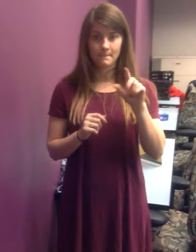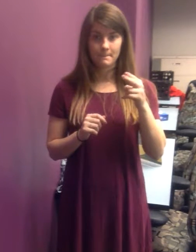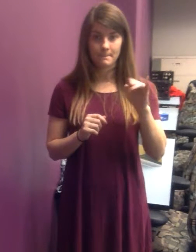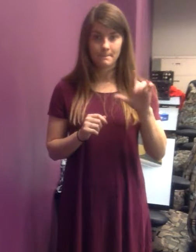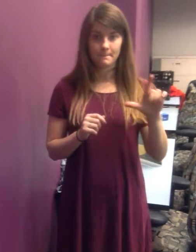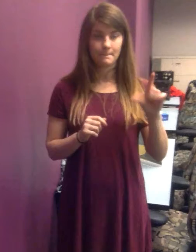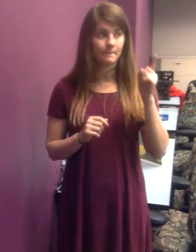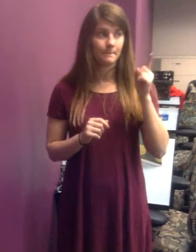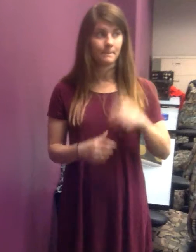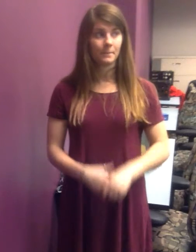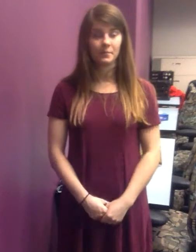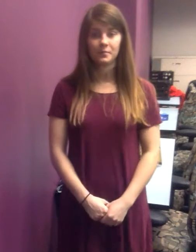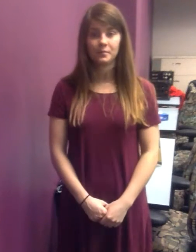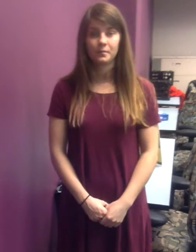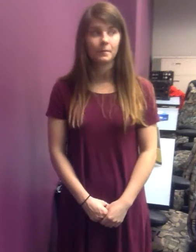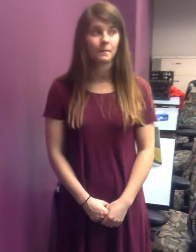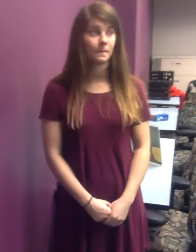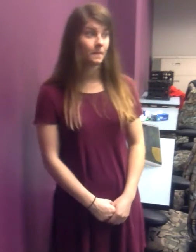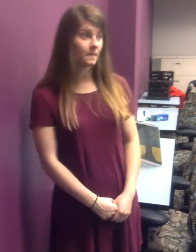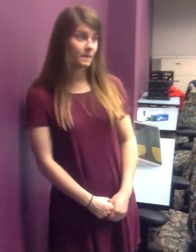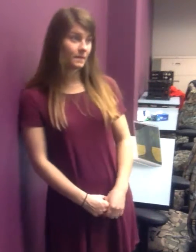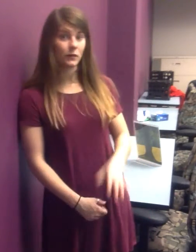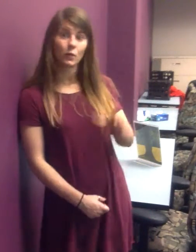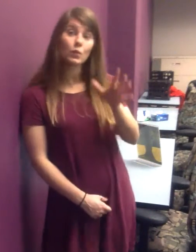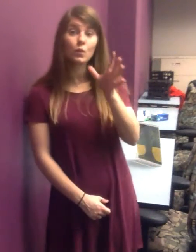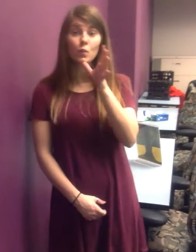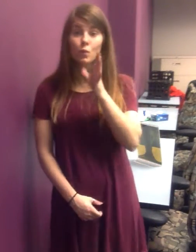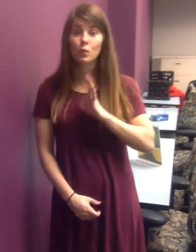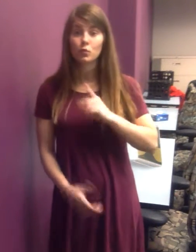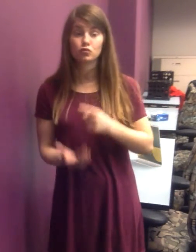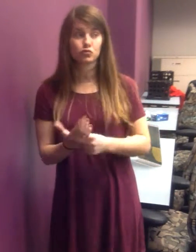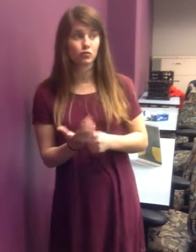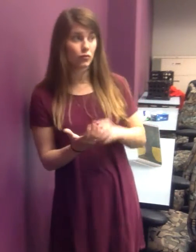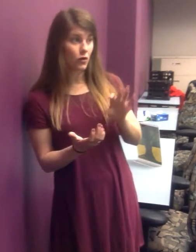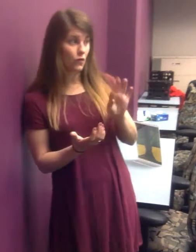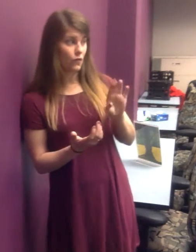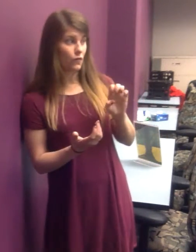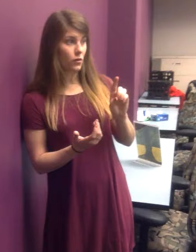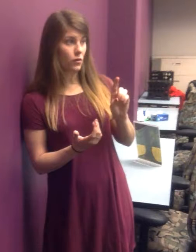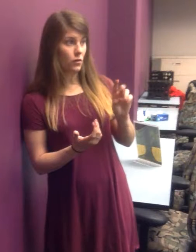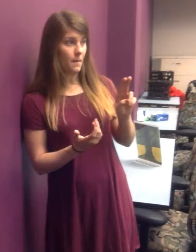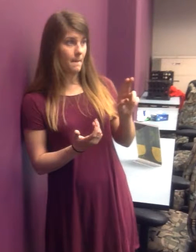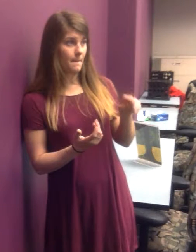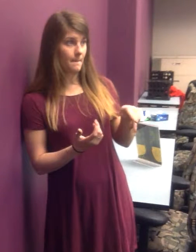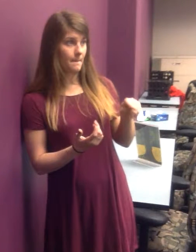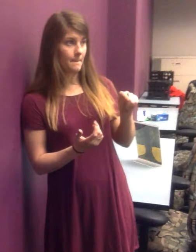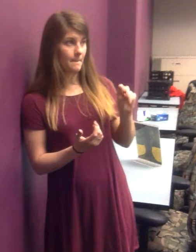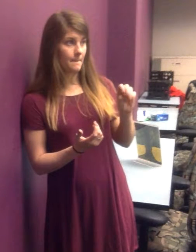Committee. He's charged with writing regulations that would control climate change emissions. And when I asked him this question, do